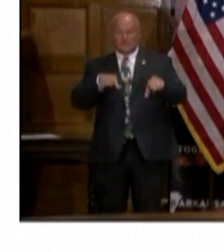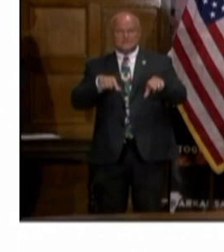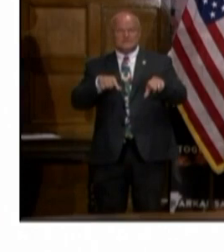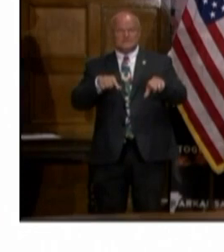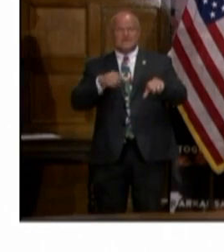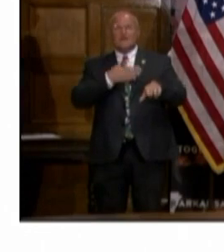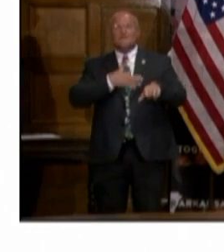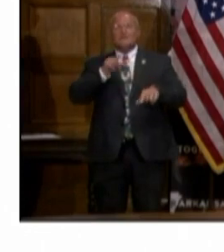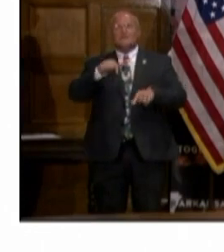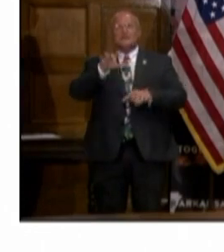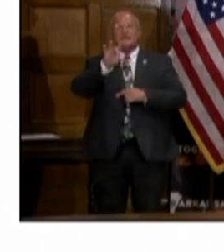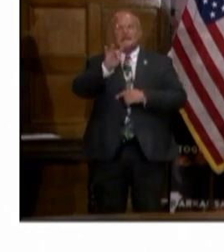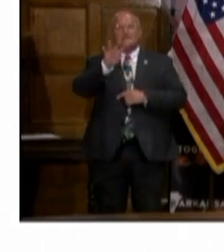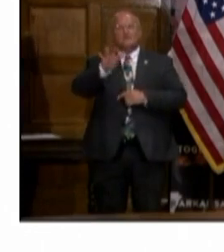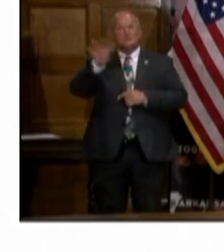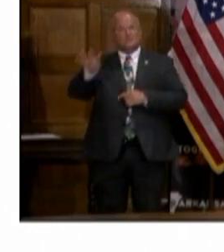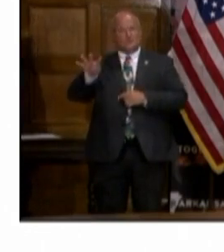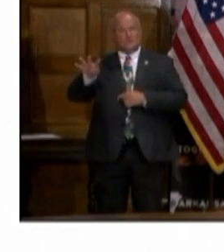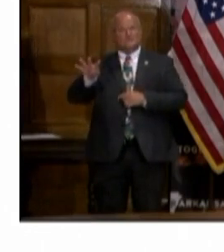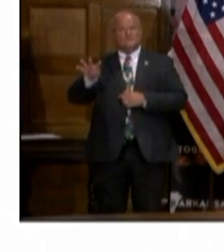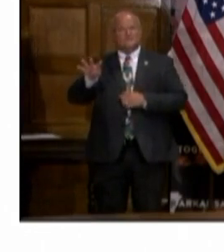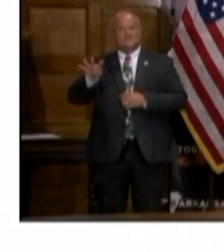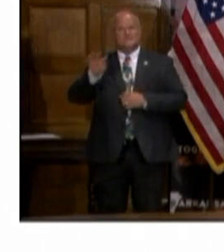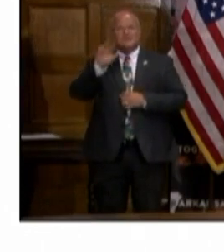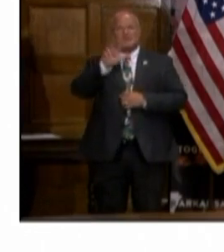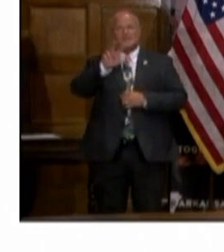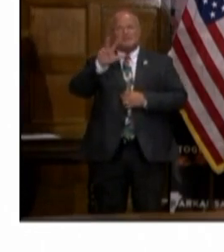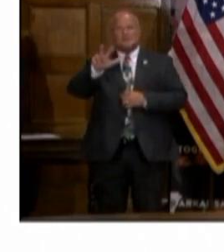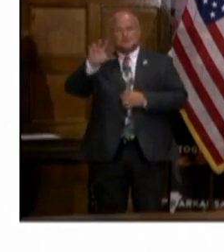response, please dial